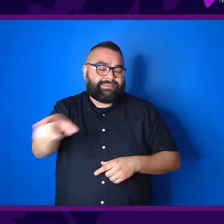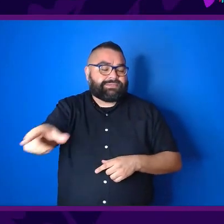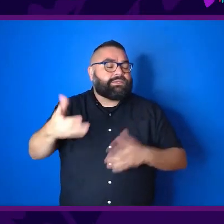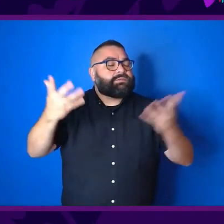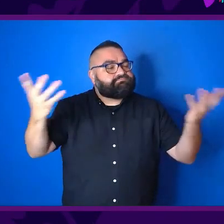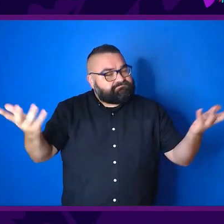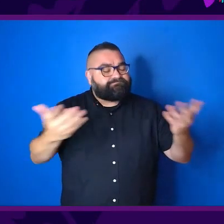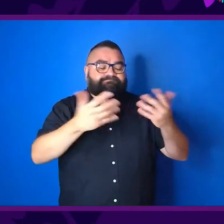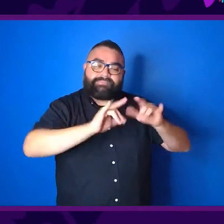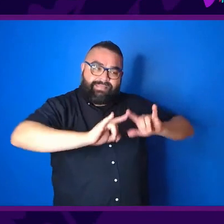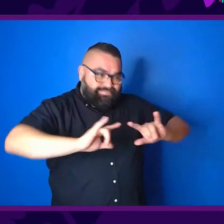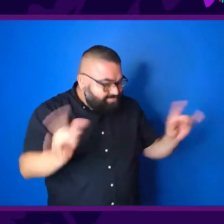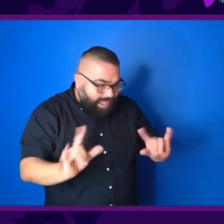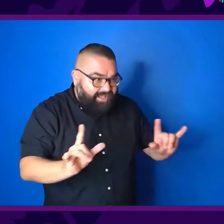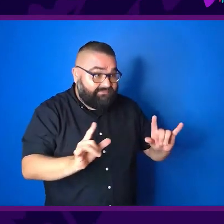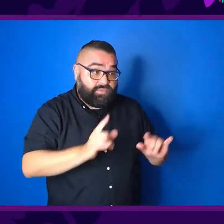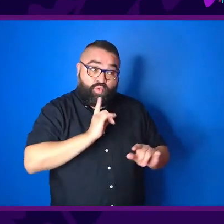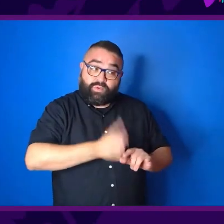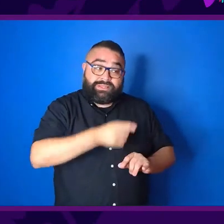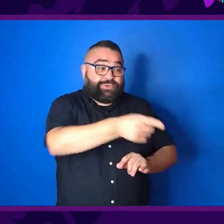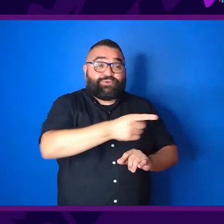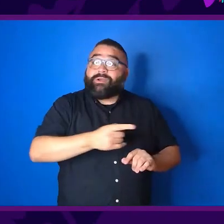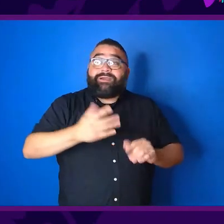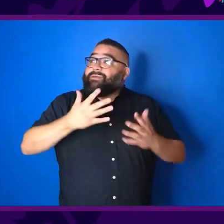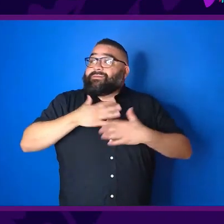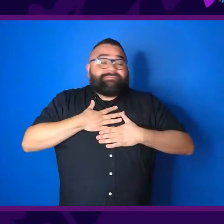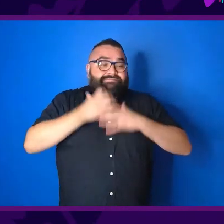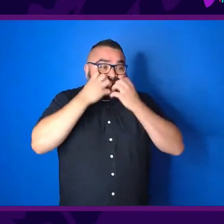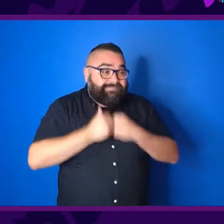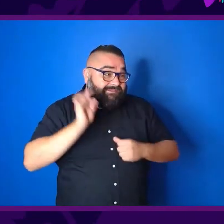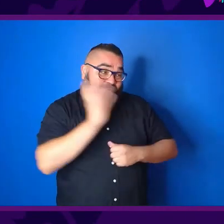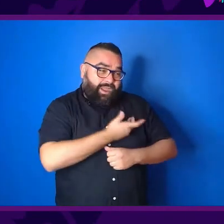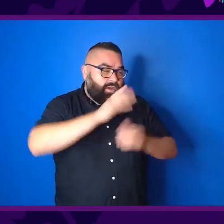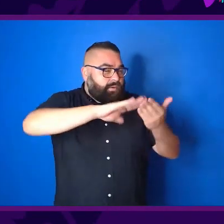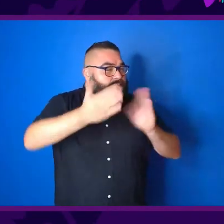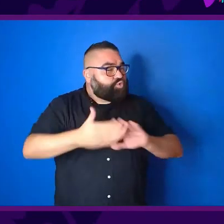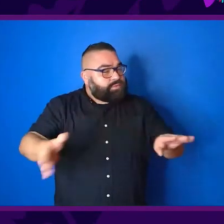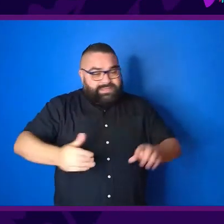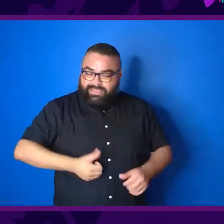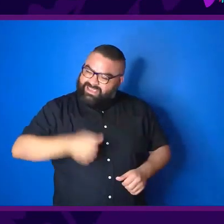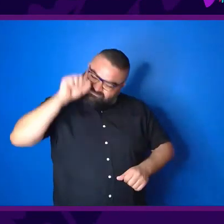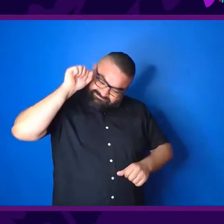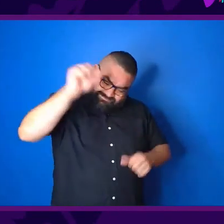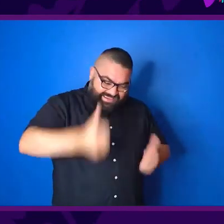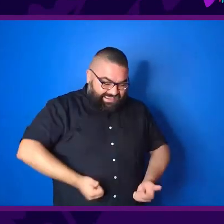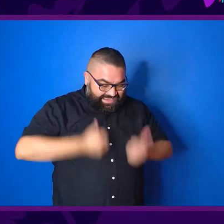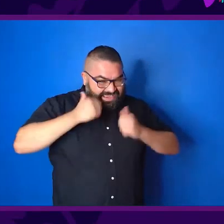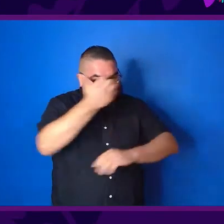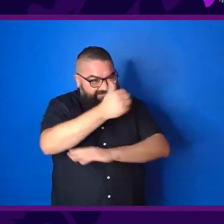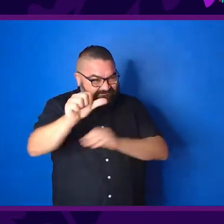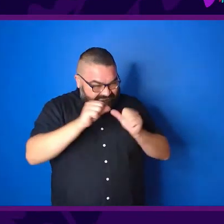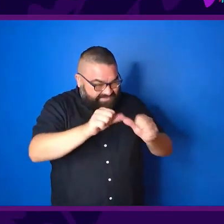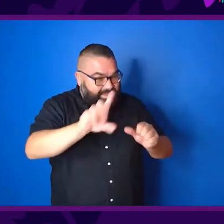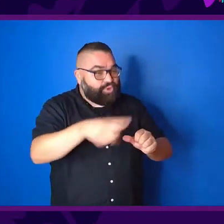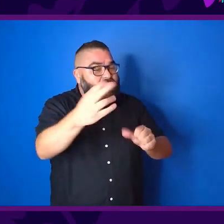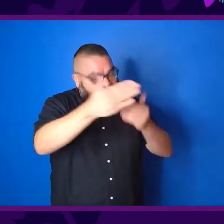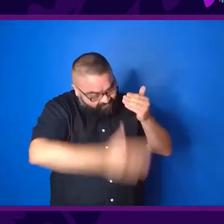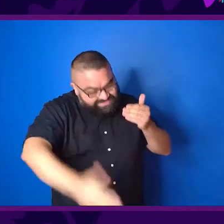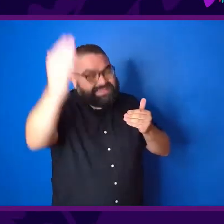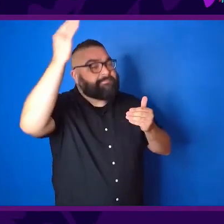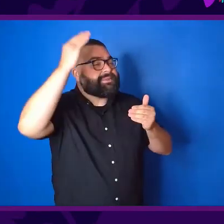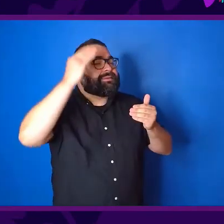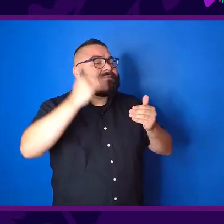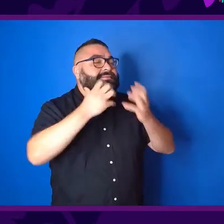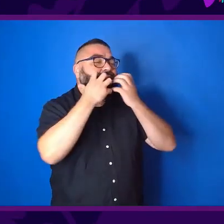pillar of our community. Que viva Dolores hoy y para siempre. Con mucho cariño. Te deseo feliz